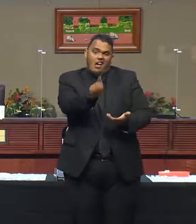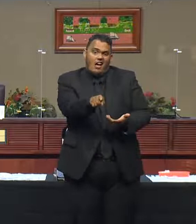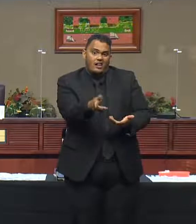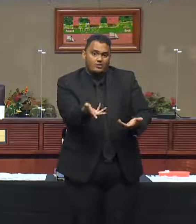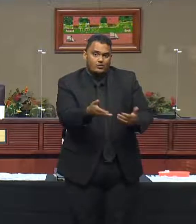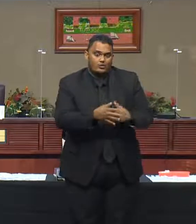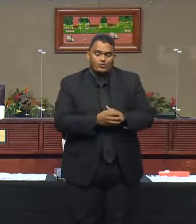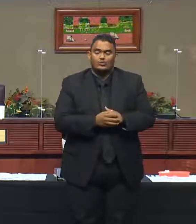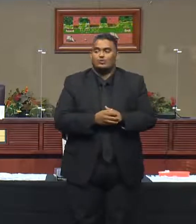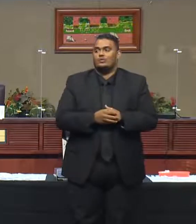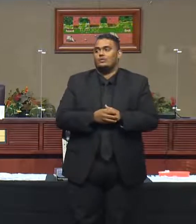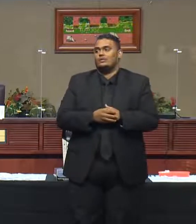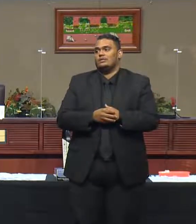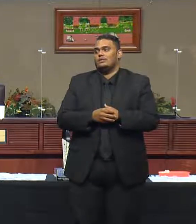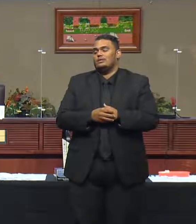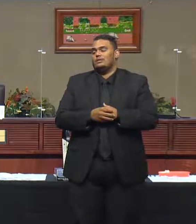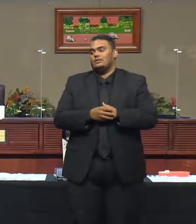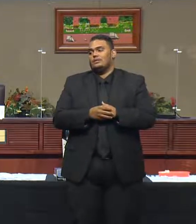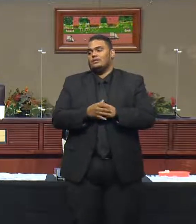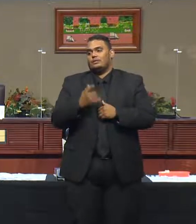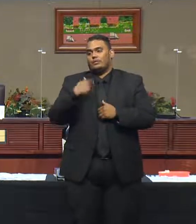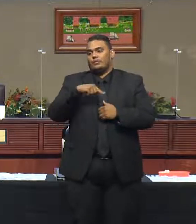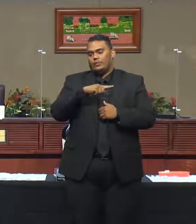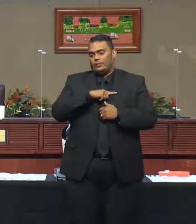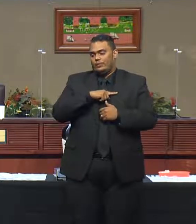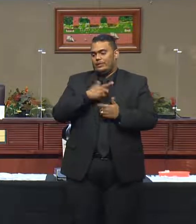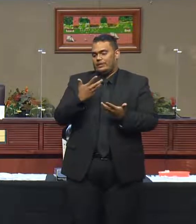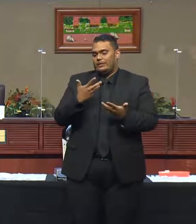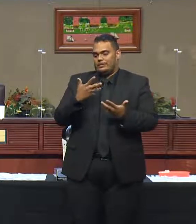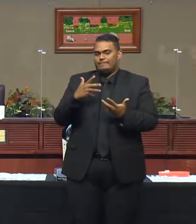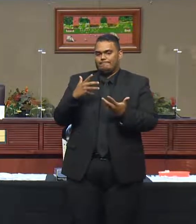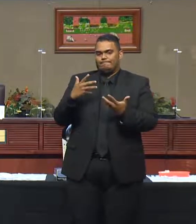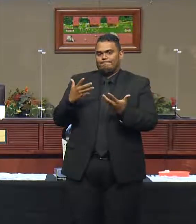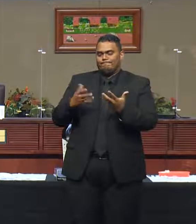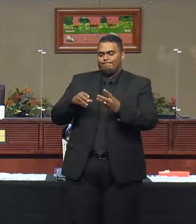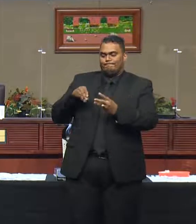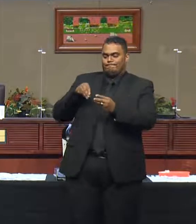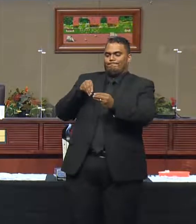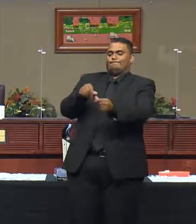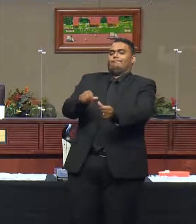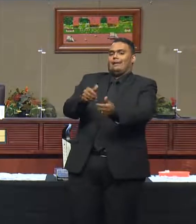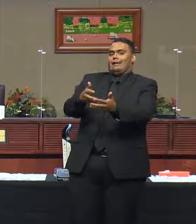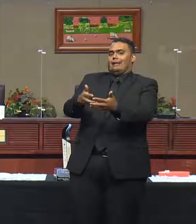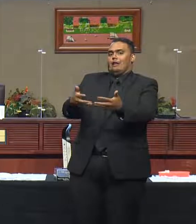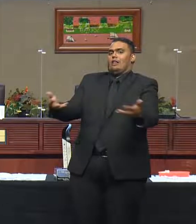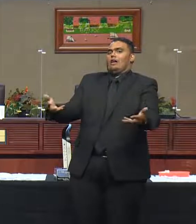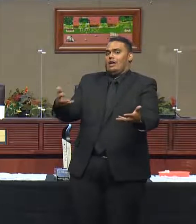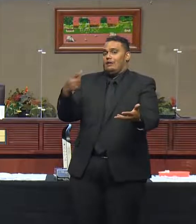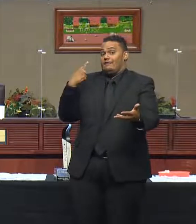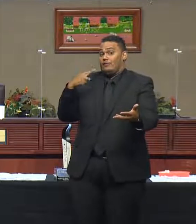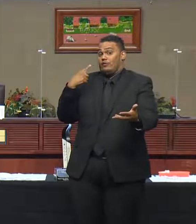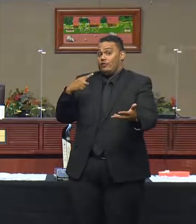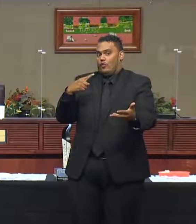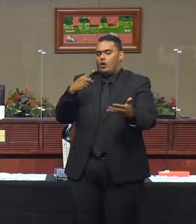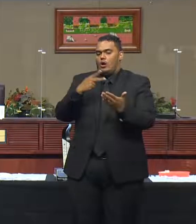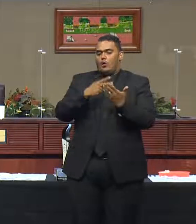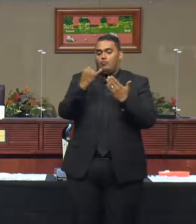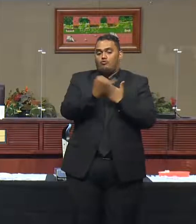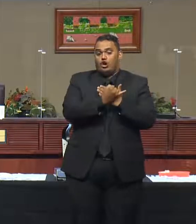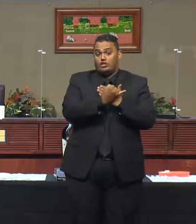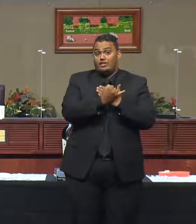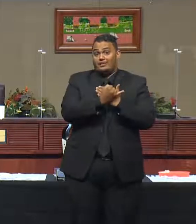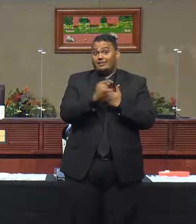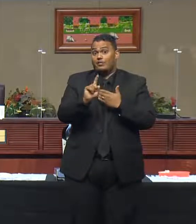had to pay a substantial amount for the project at the Camping World Stadium. That's